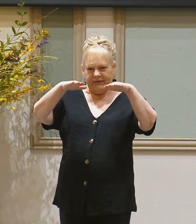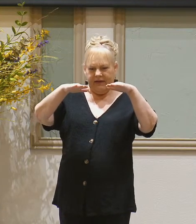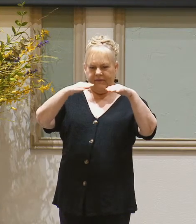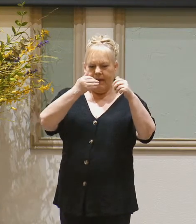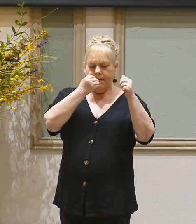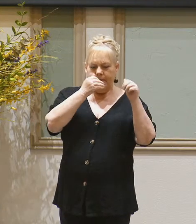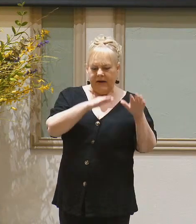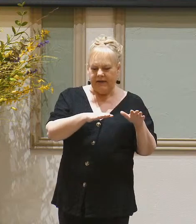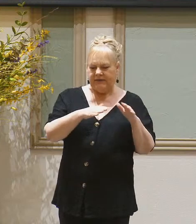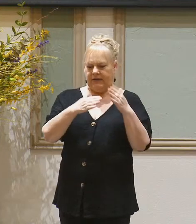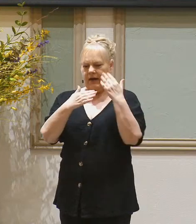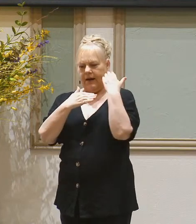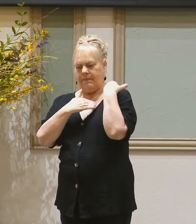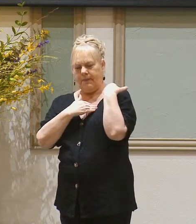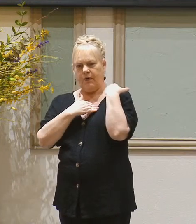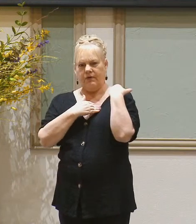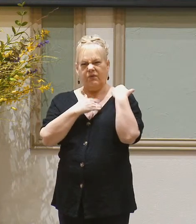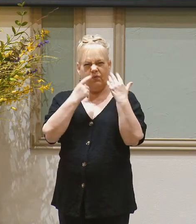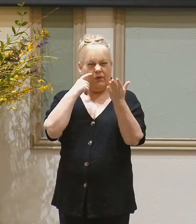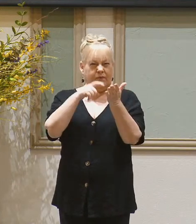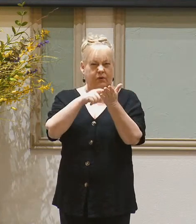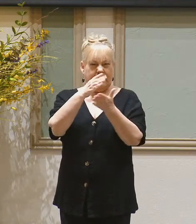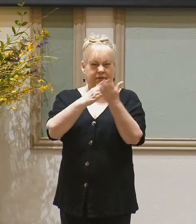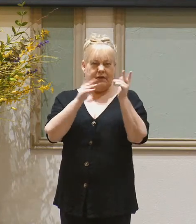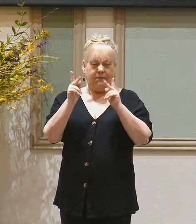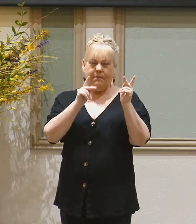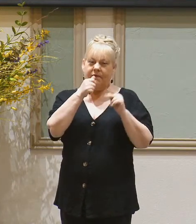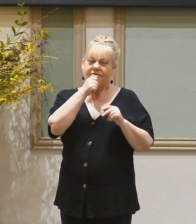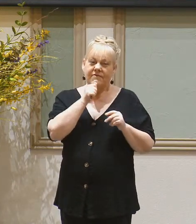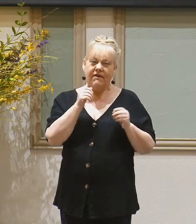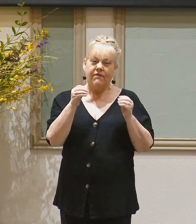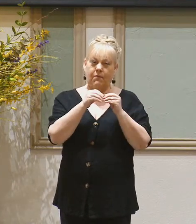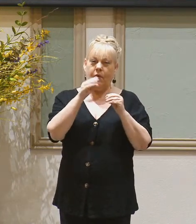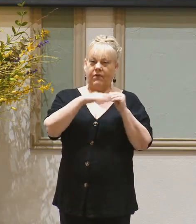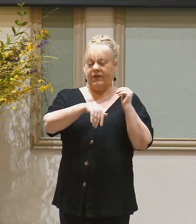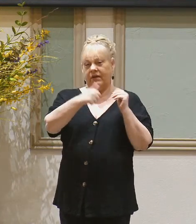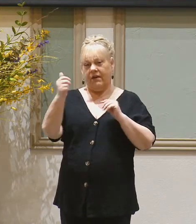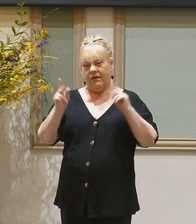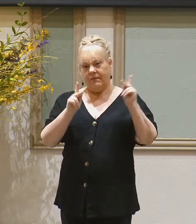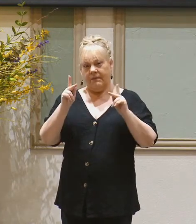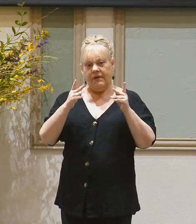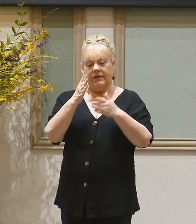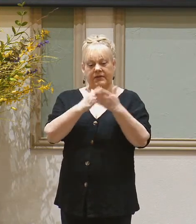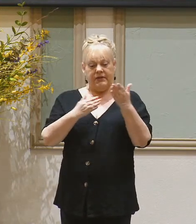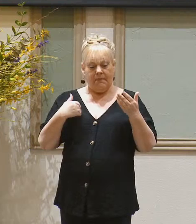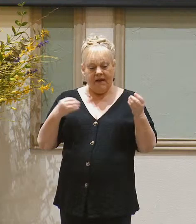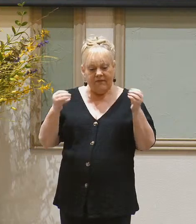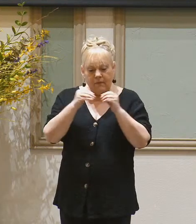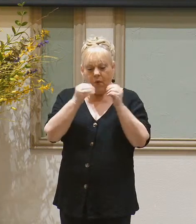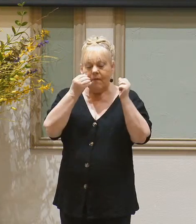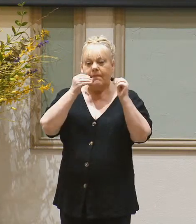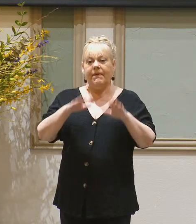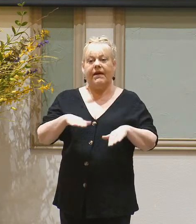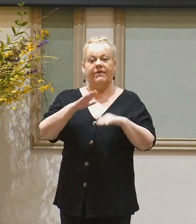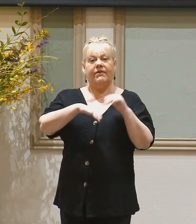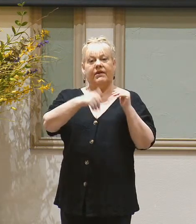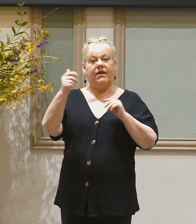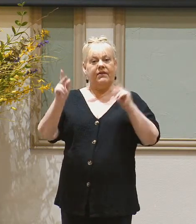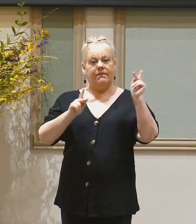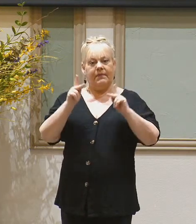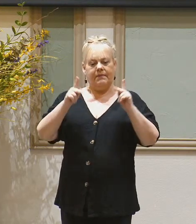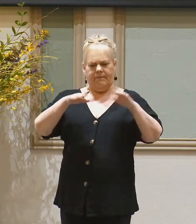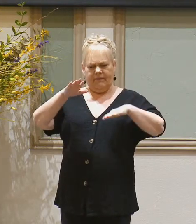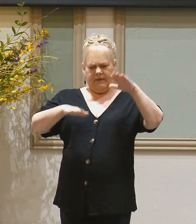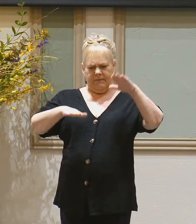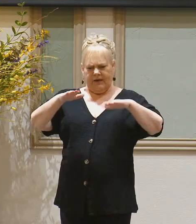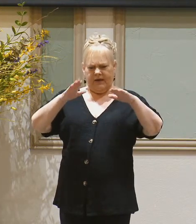burden. We've all noticed that some people suffer more than other people. Some have more blessing than other people. And that balance will